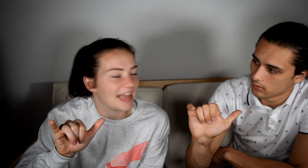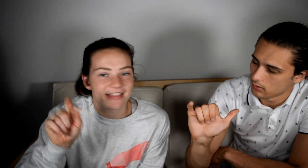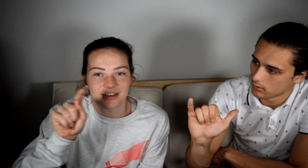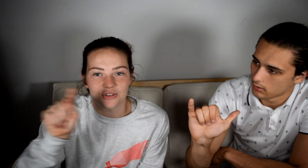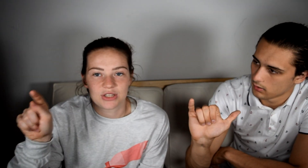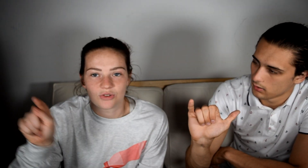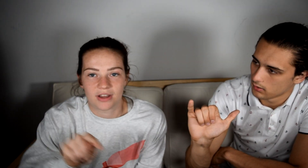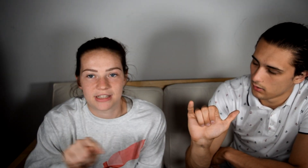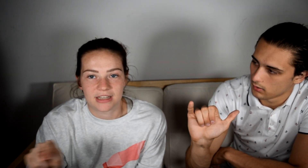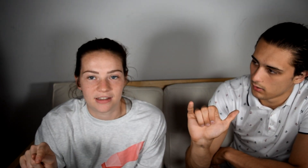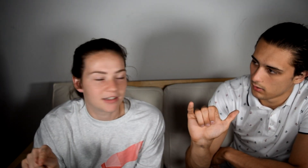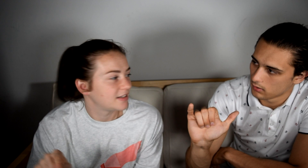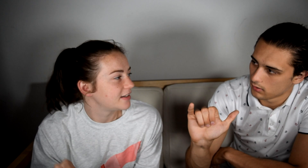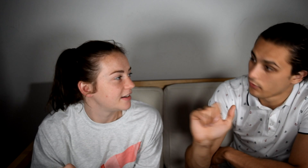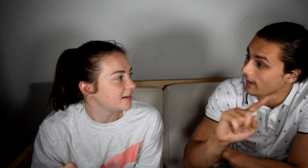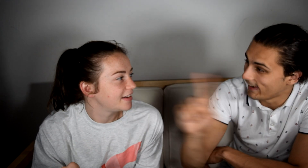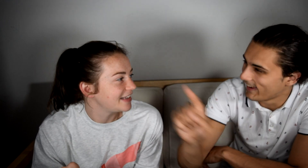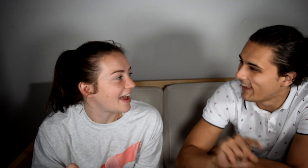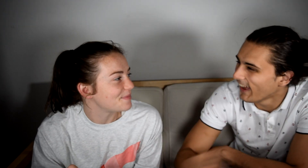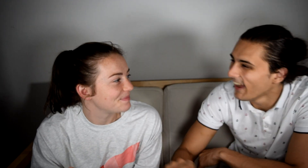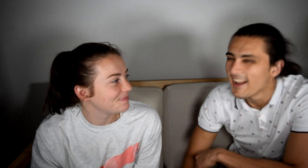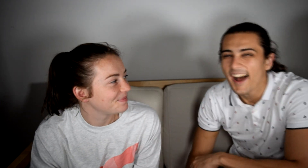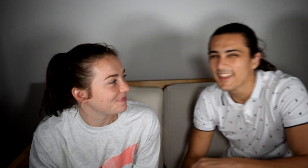And then you just draw a Z. Really? Yeah. That's